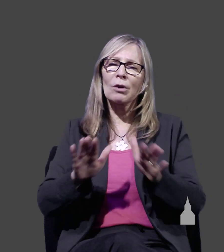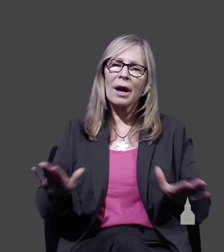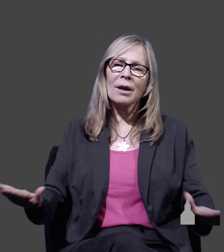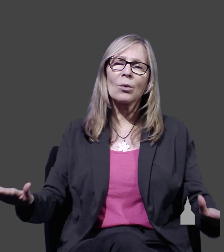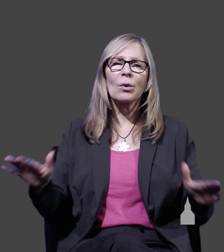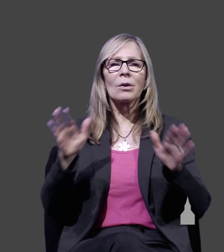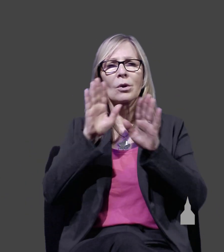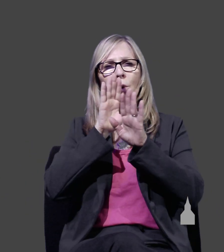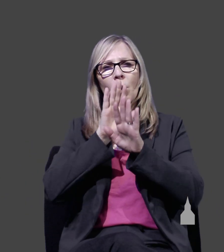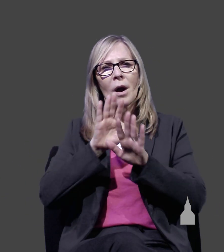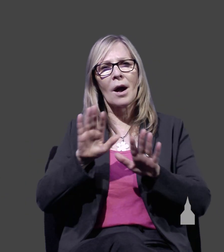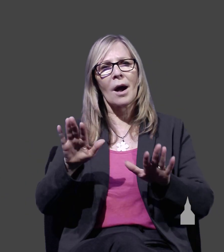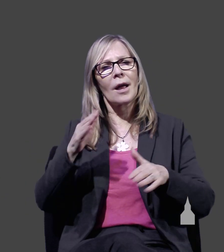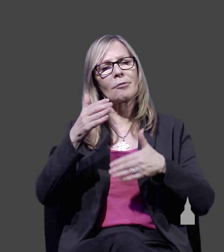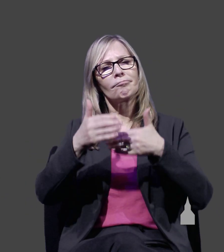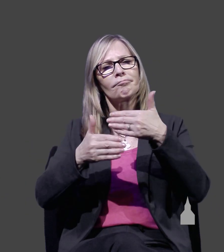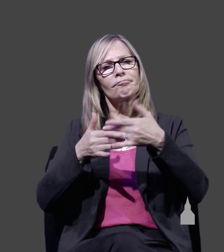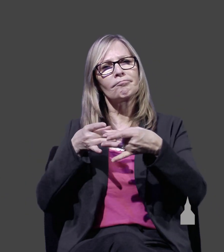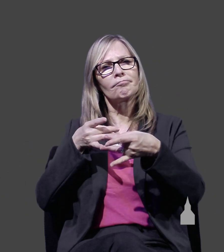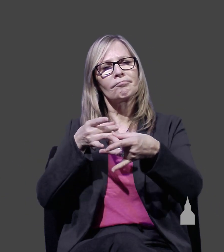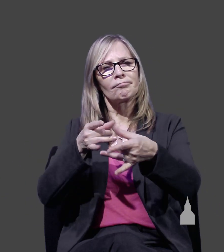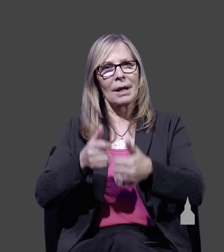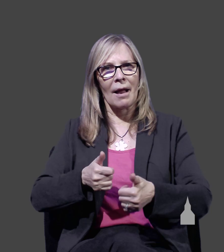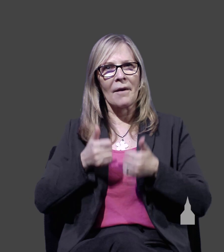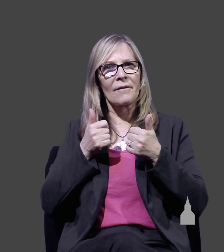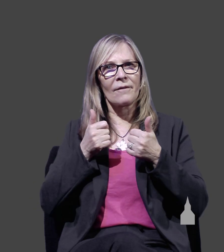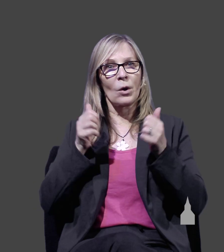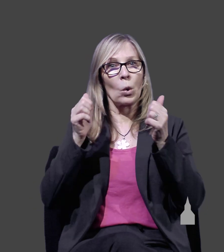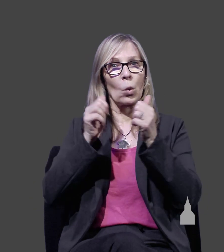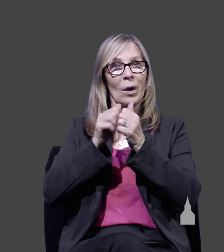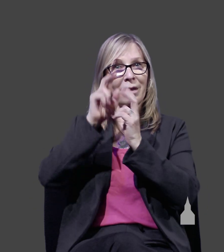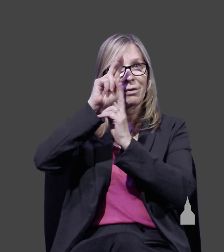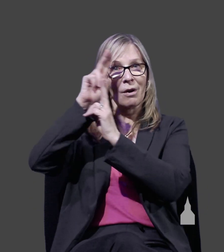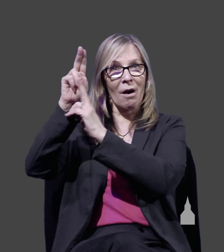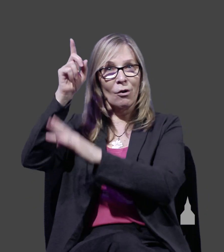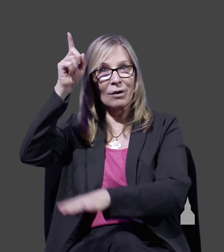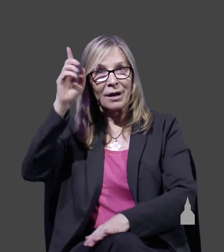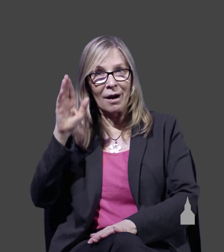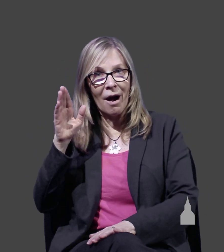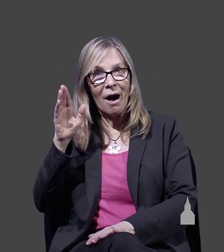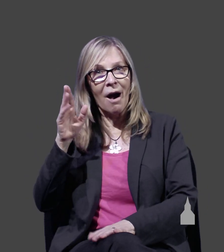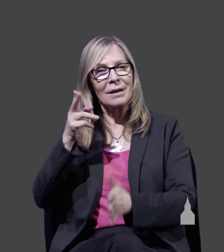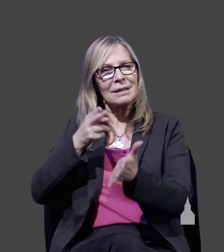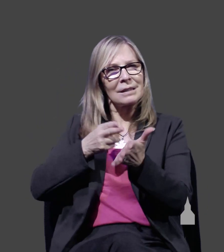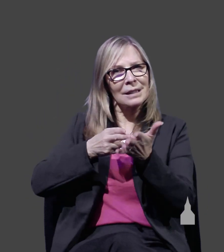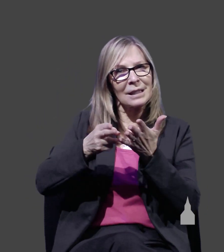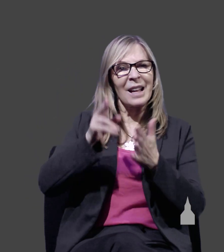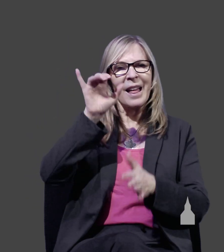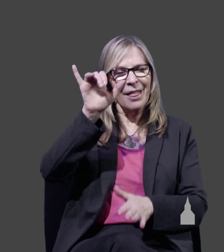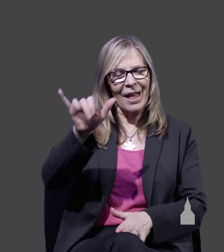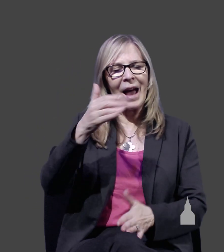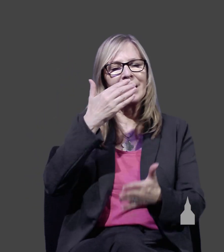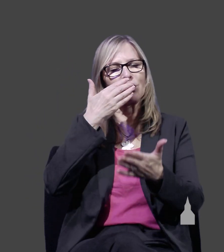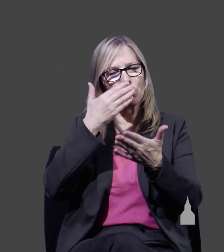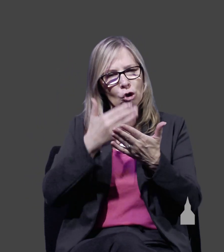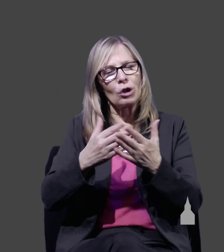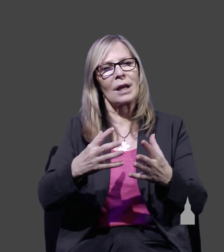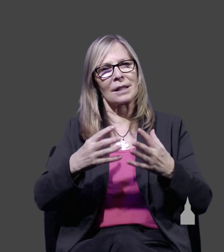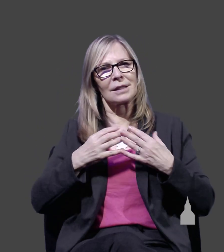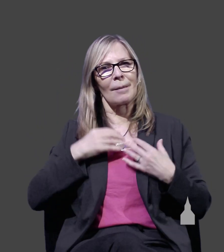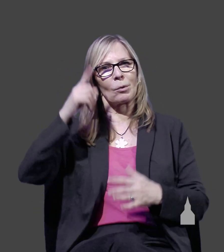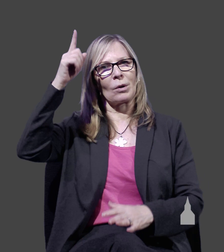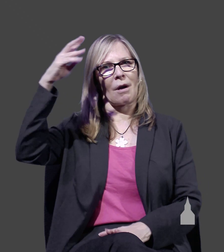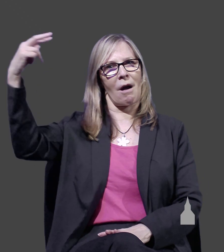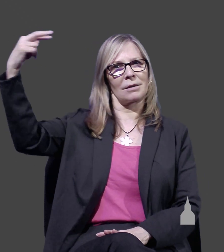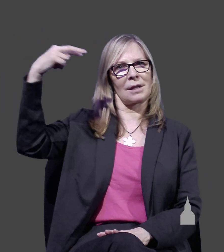quiet life in all godliness and dignity. This is good and acceptable in the sight of God